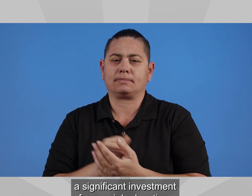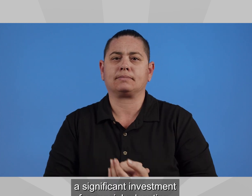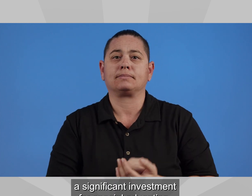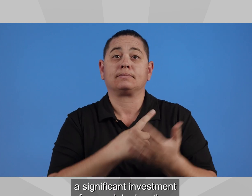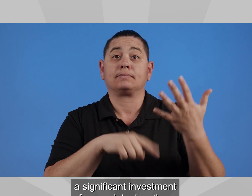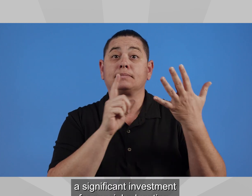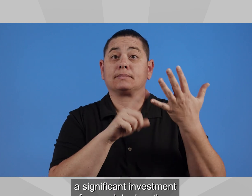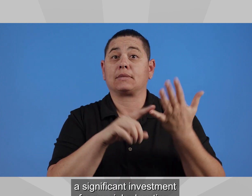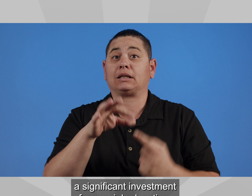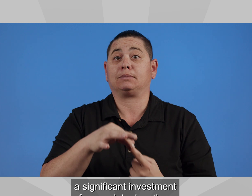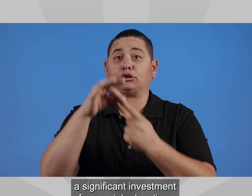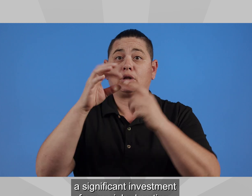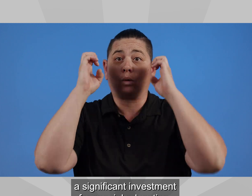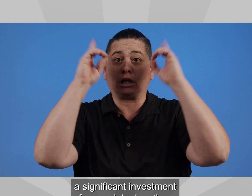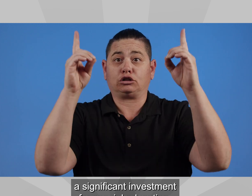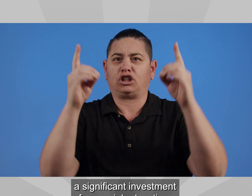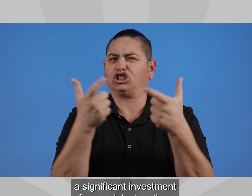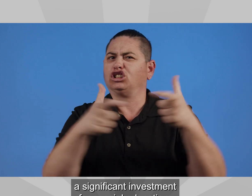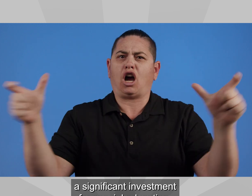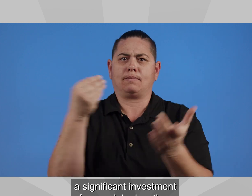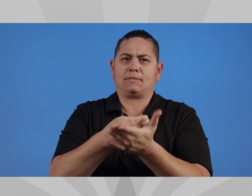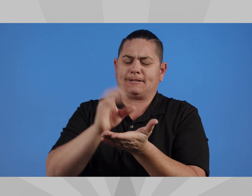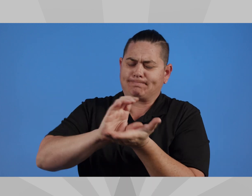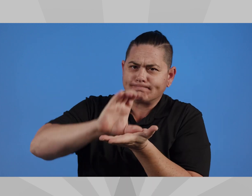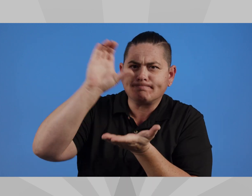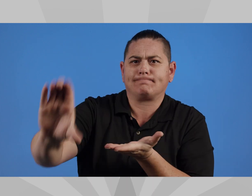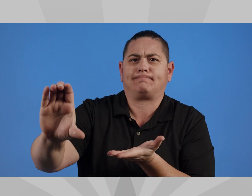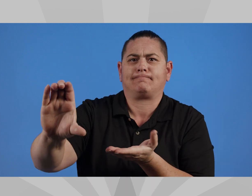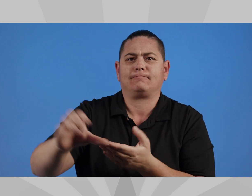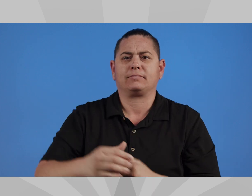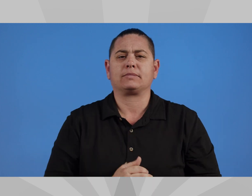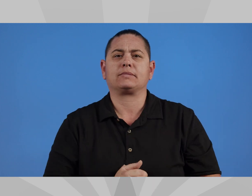A significant investment for special education.